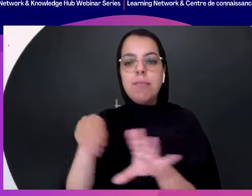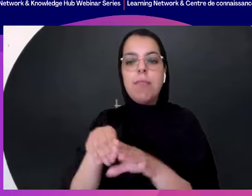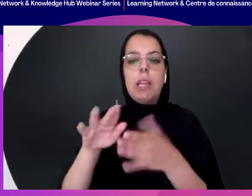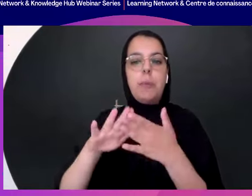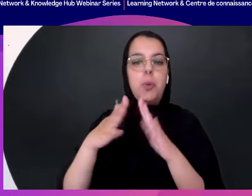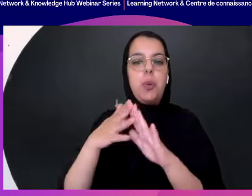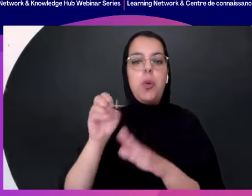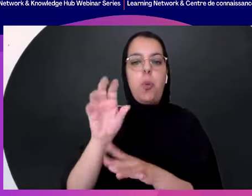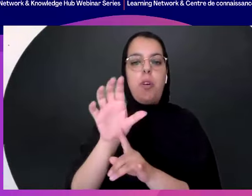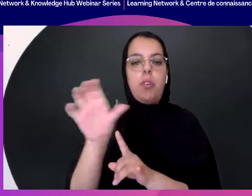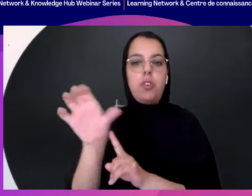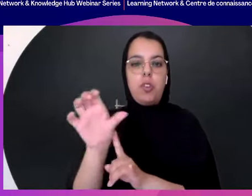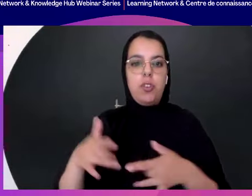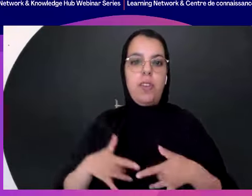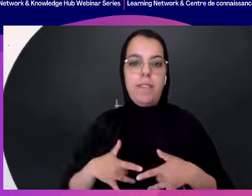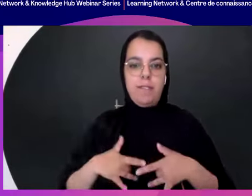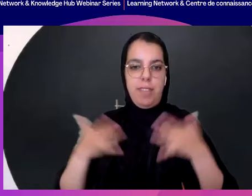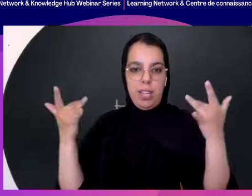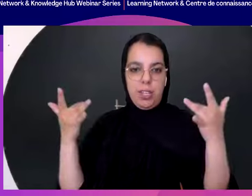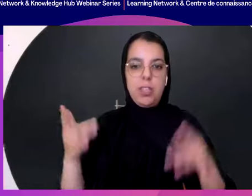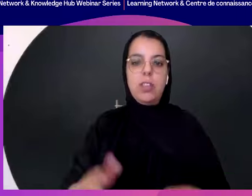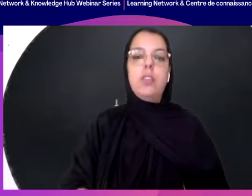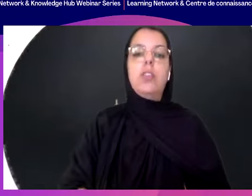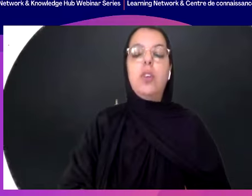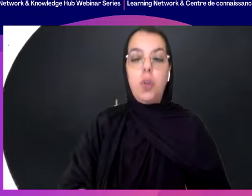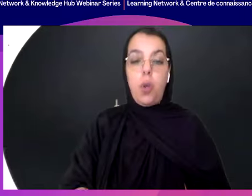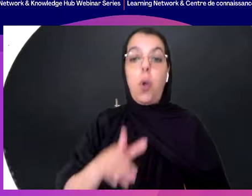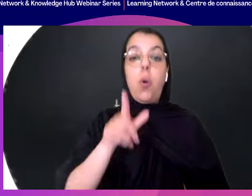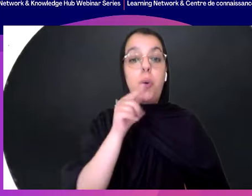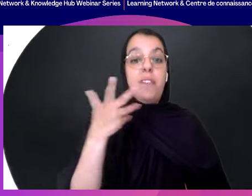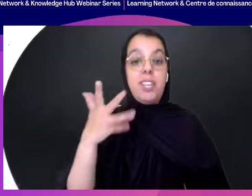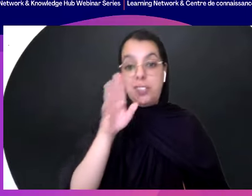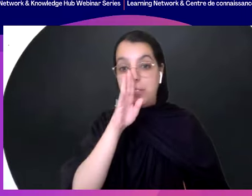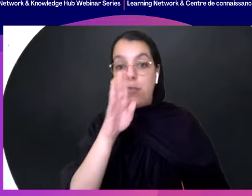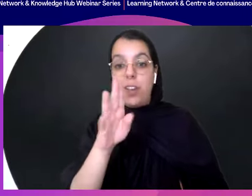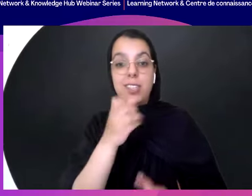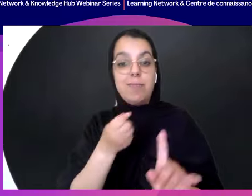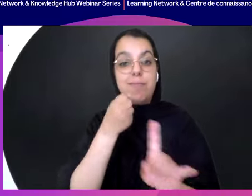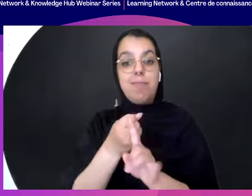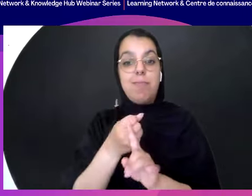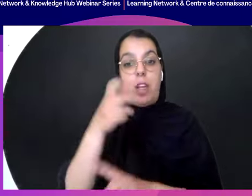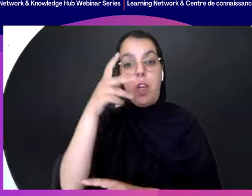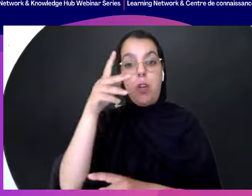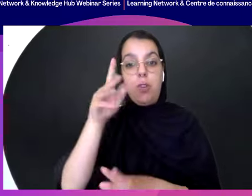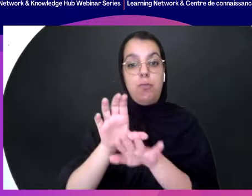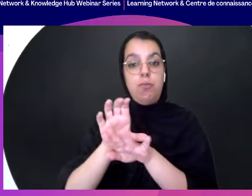between 60 and 80% are reporting that this is something that's really that they